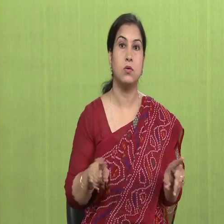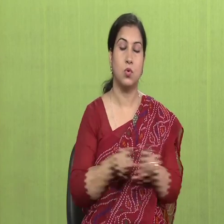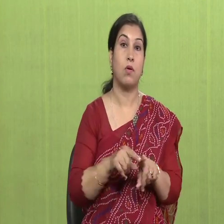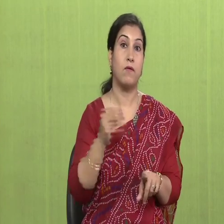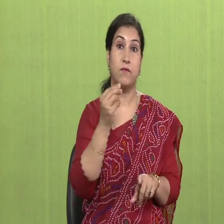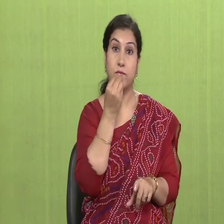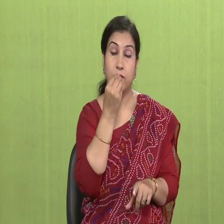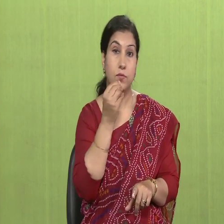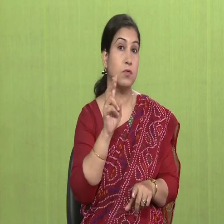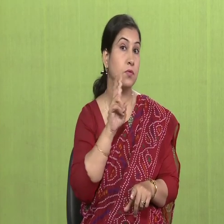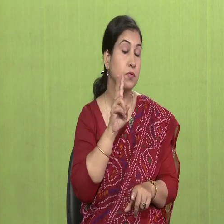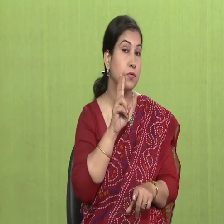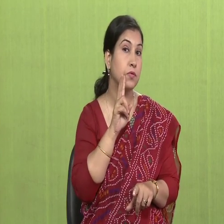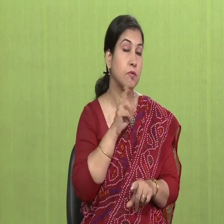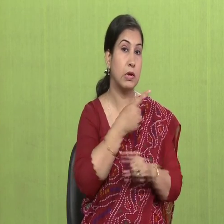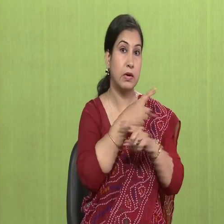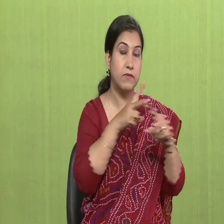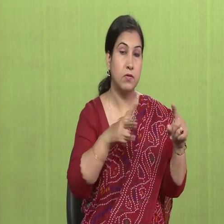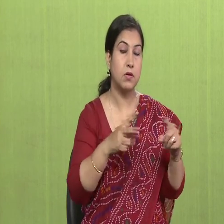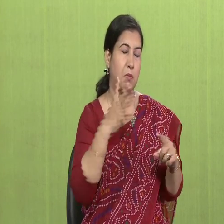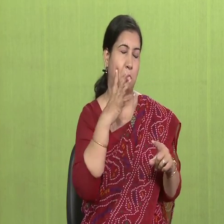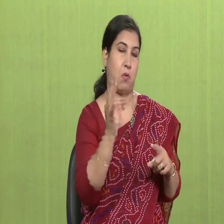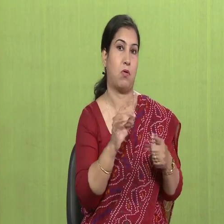habitat, food, and oxygen.